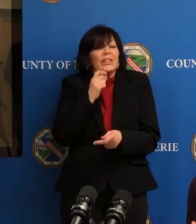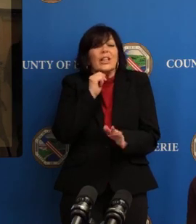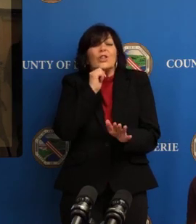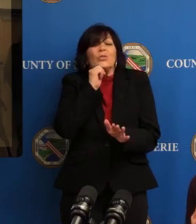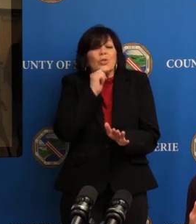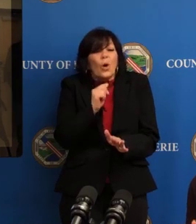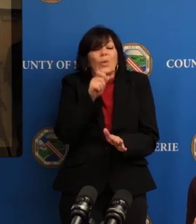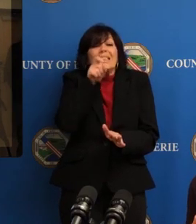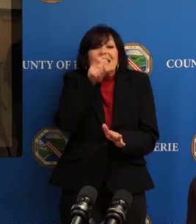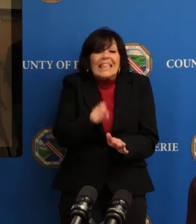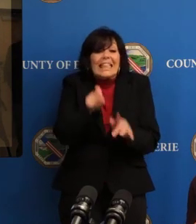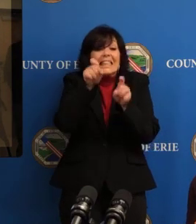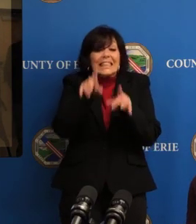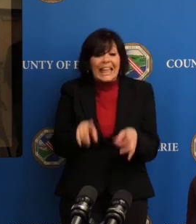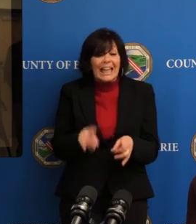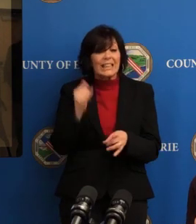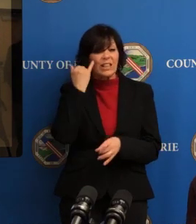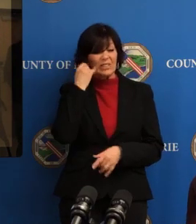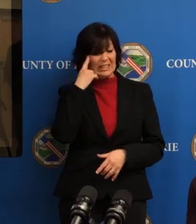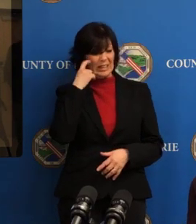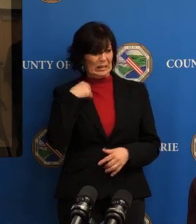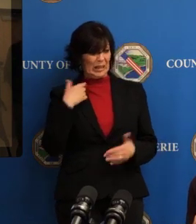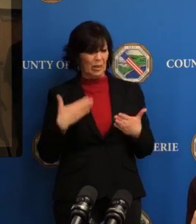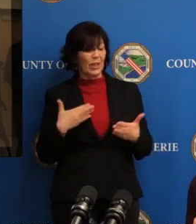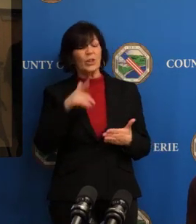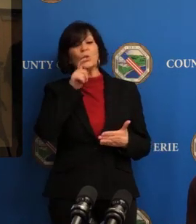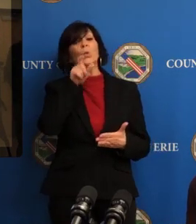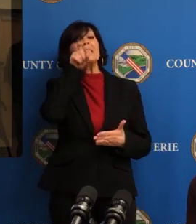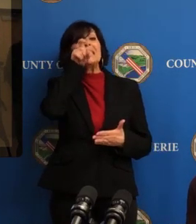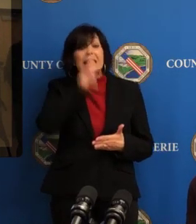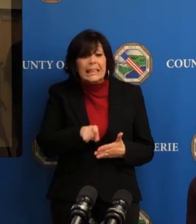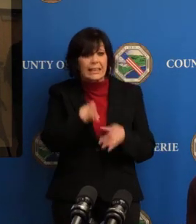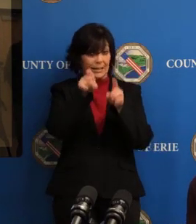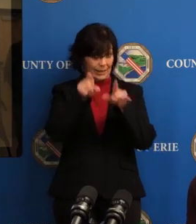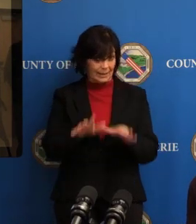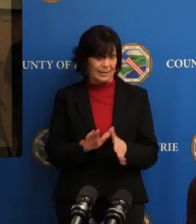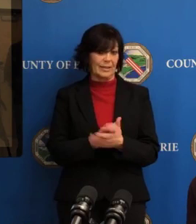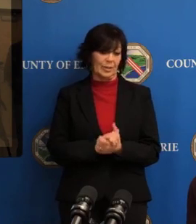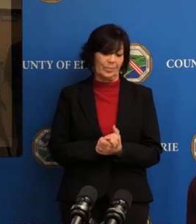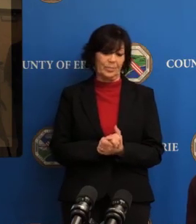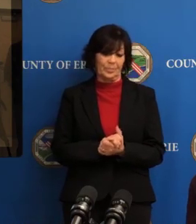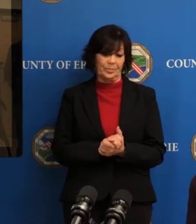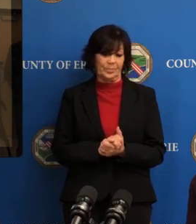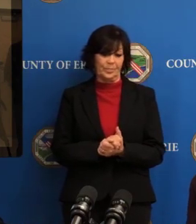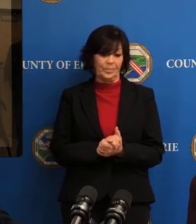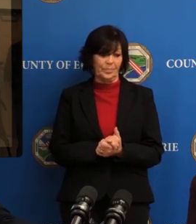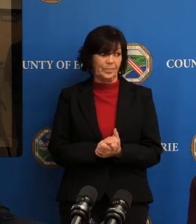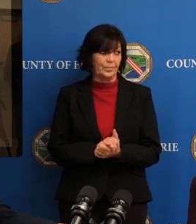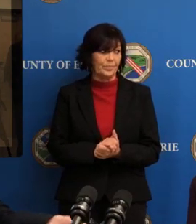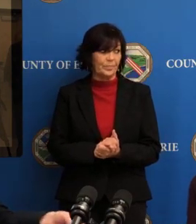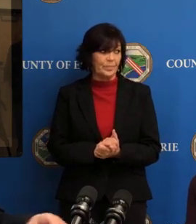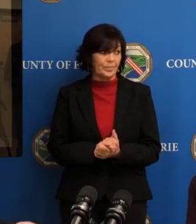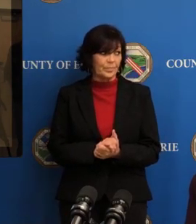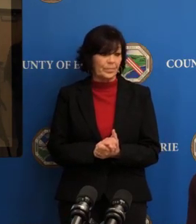need a test to suspect that you have COVID-19 and take the appropriate actions.